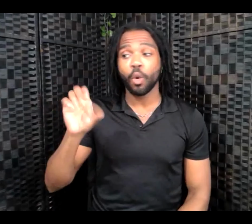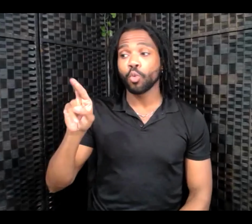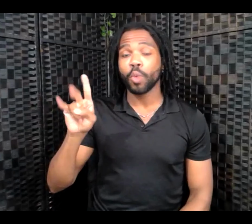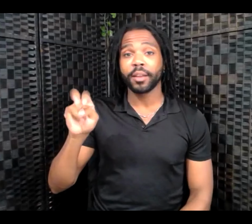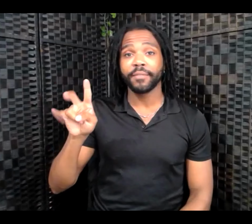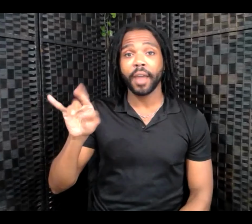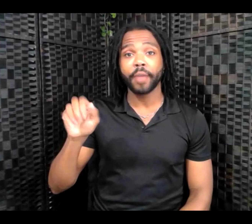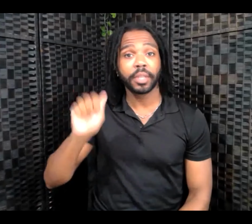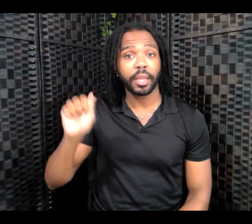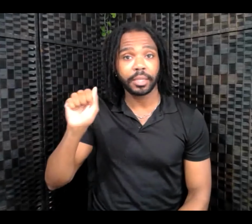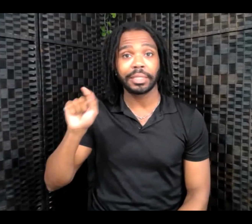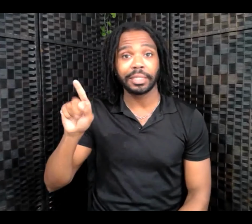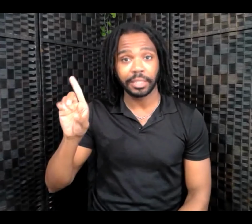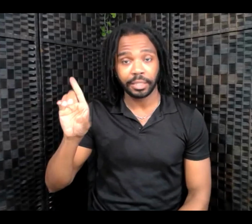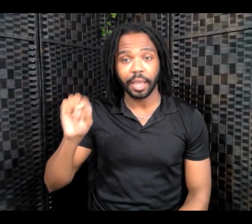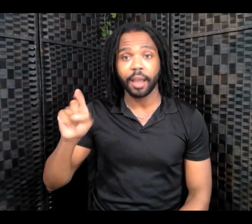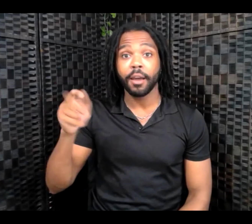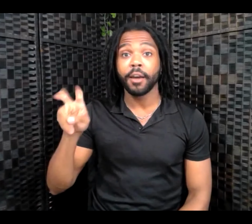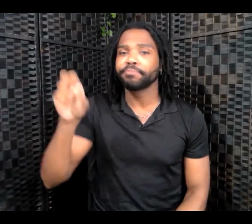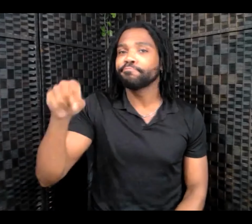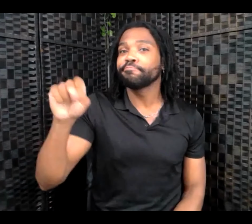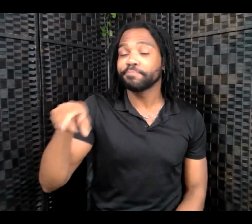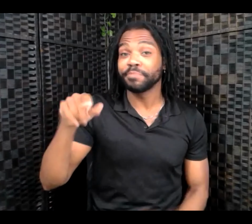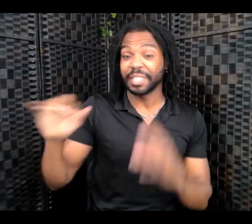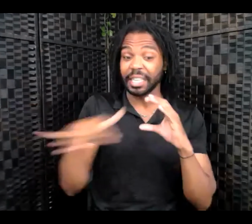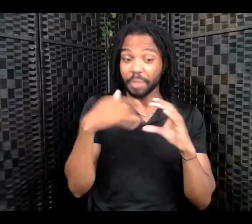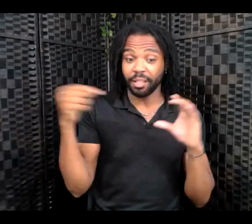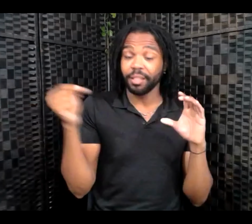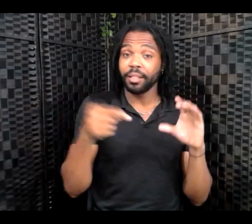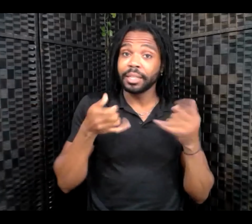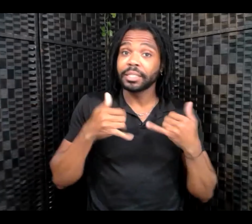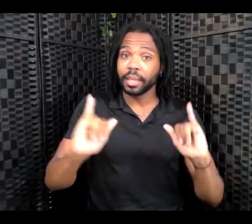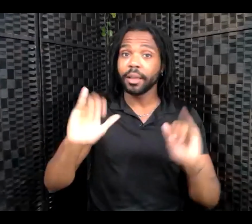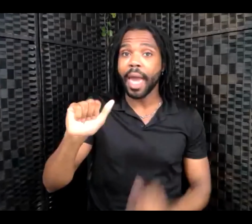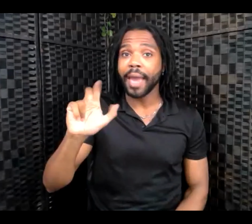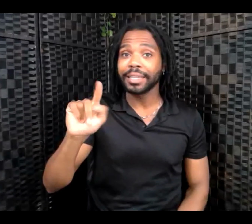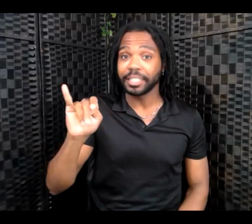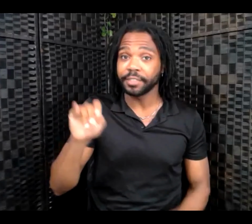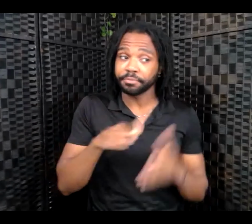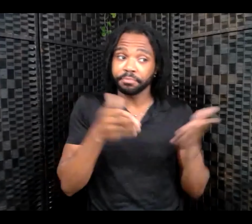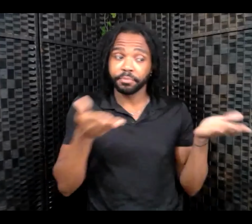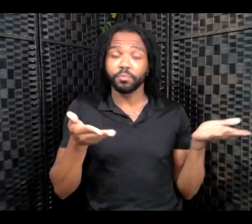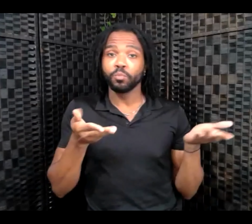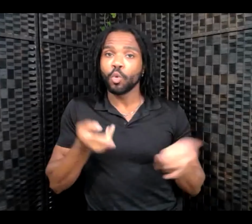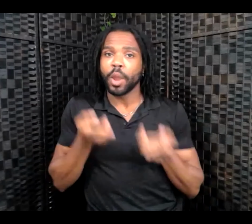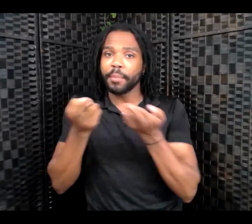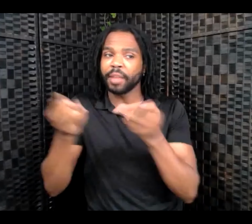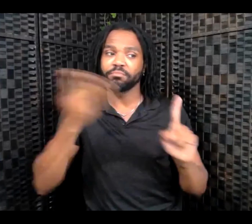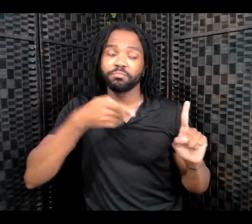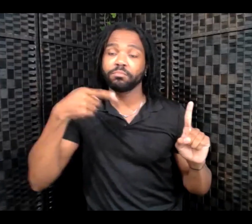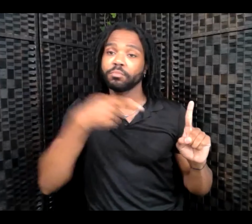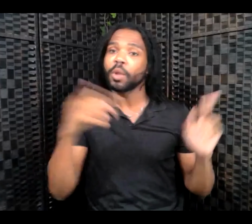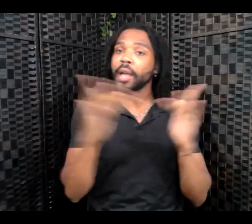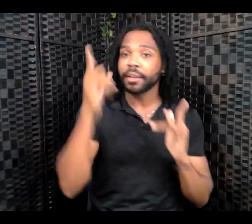dc.gov, yes, this email is still active and is still a recommended point of contact for